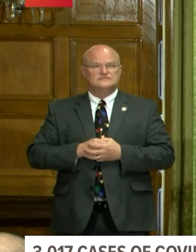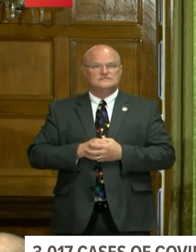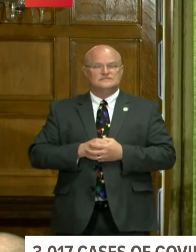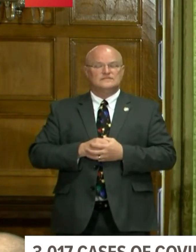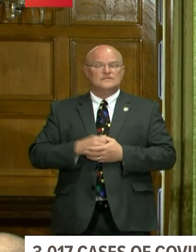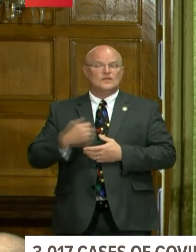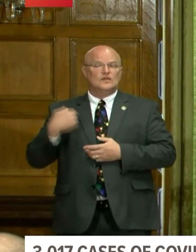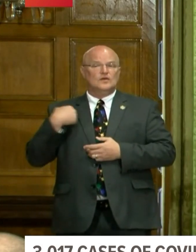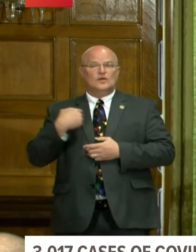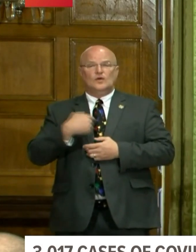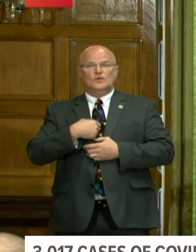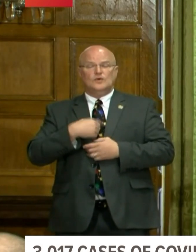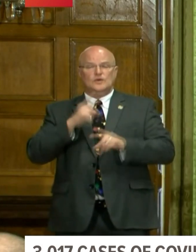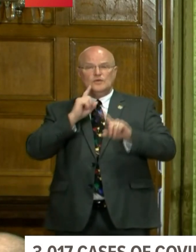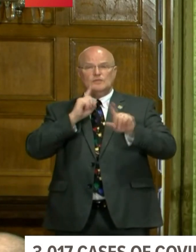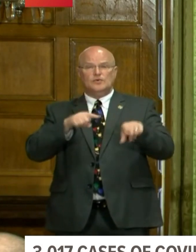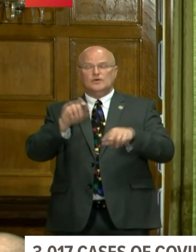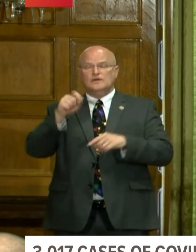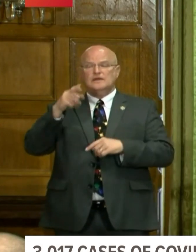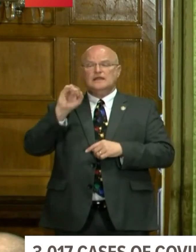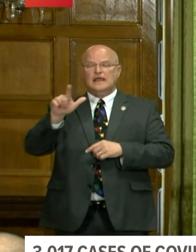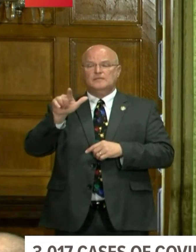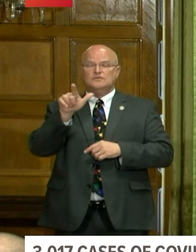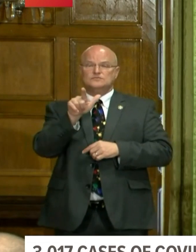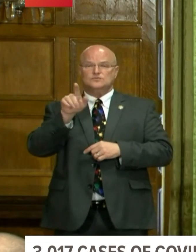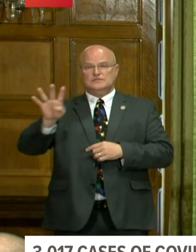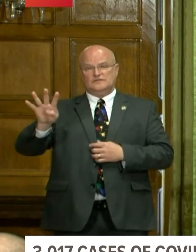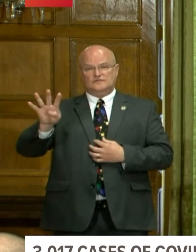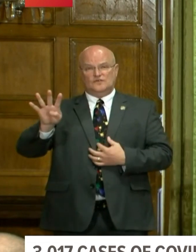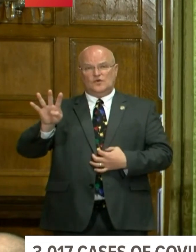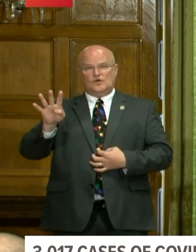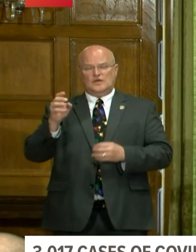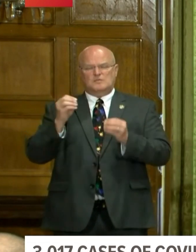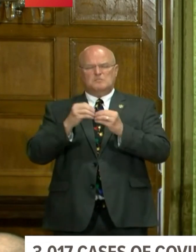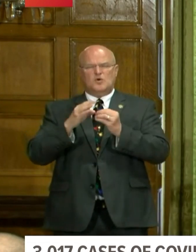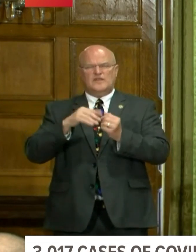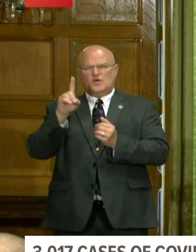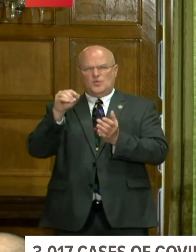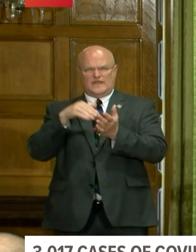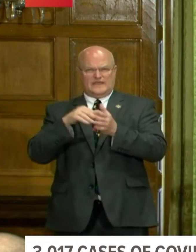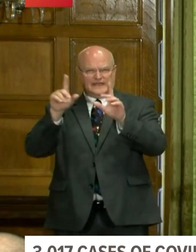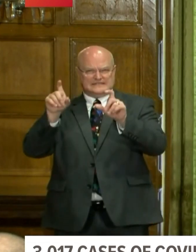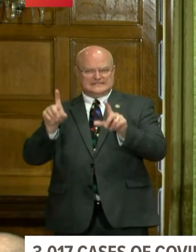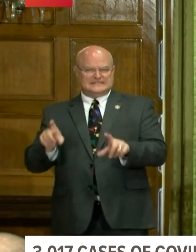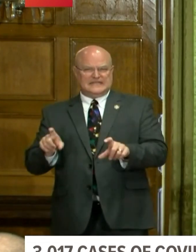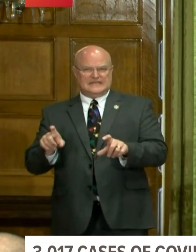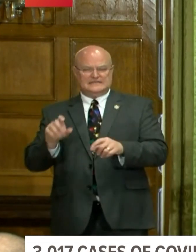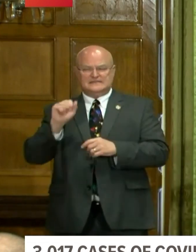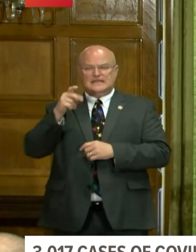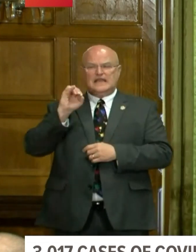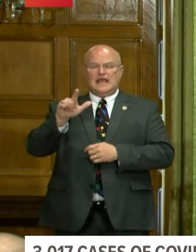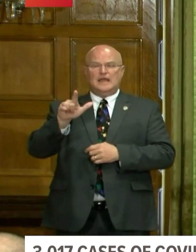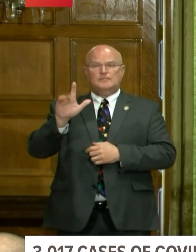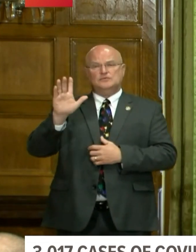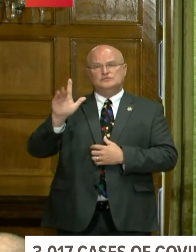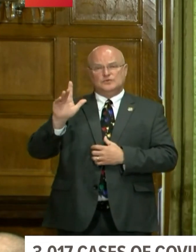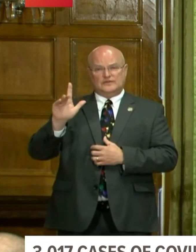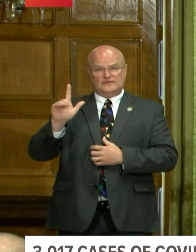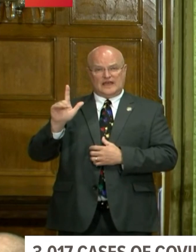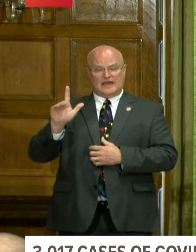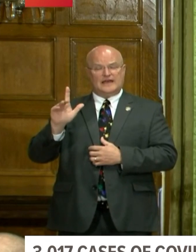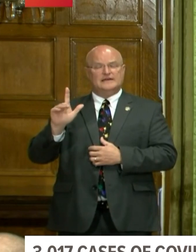we reported on April 24 a little over 1,000 tests. On April